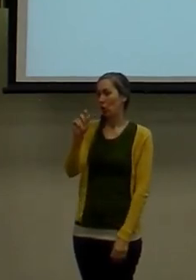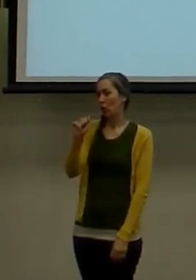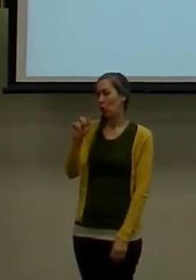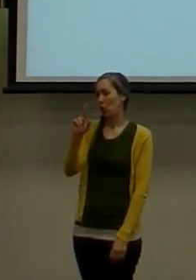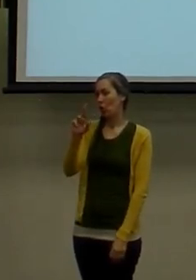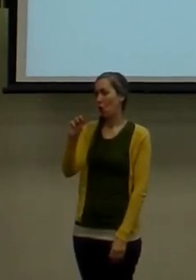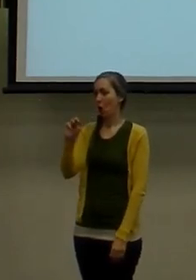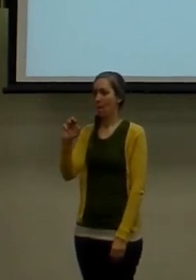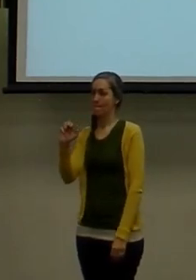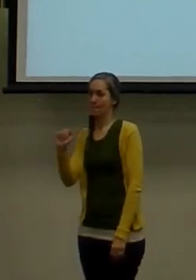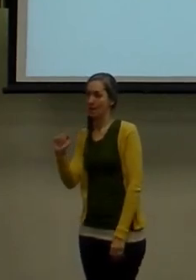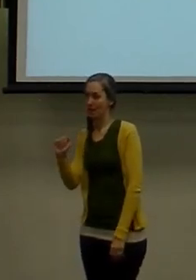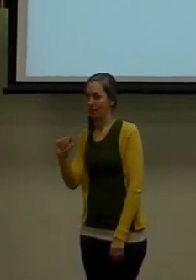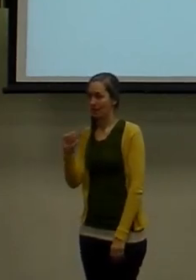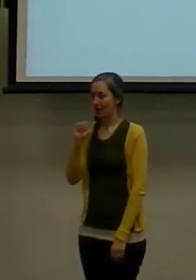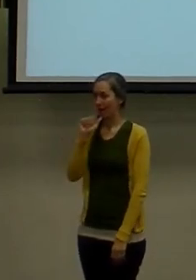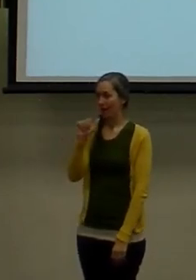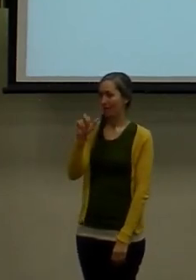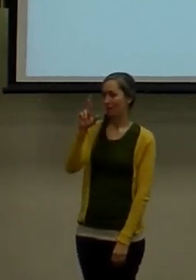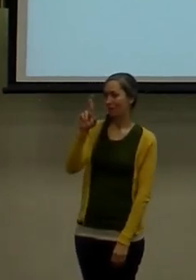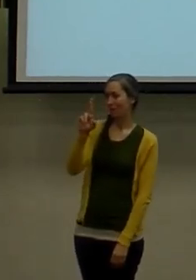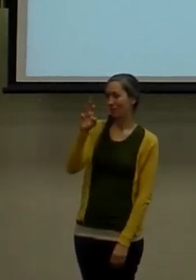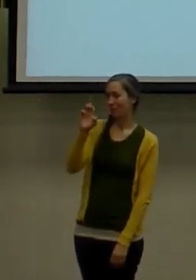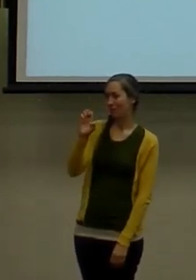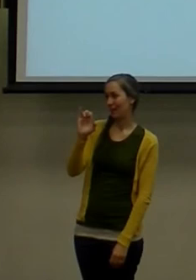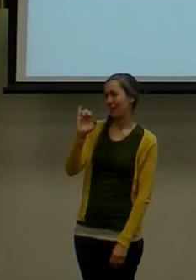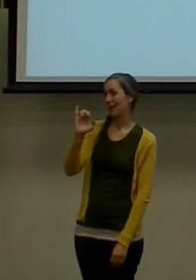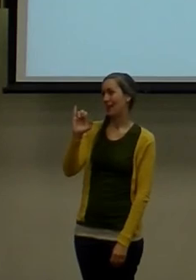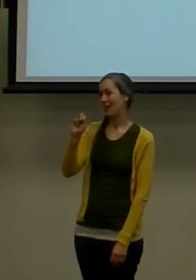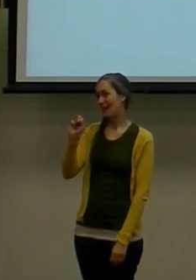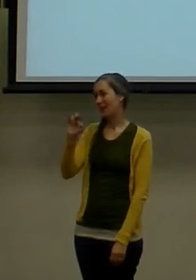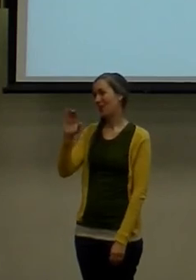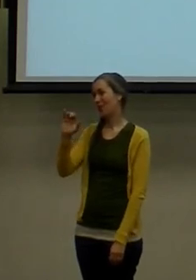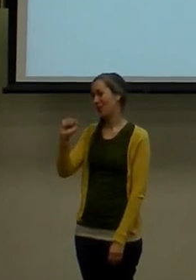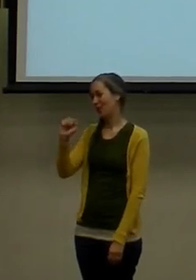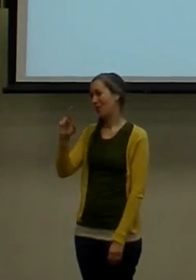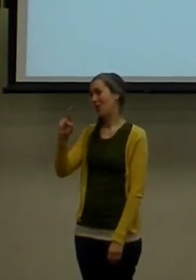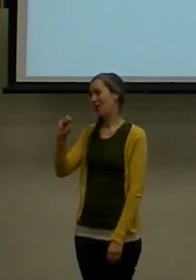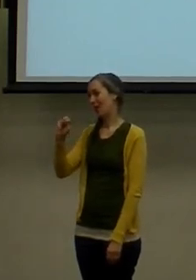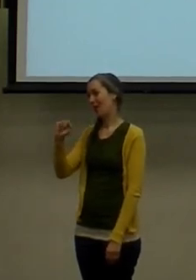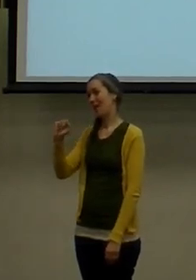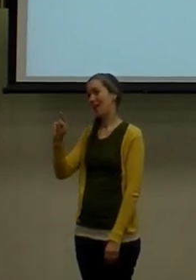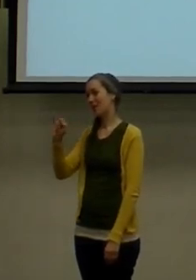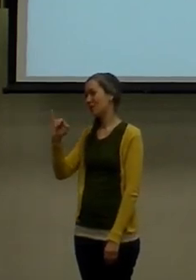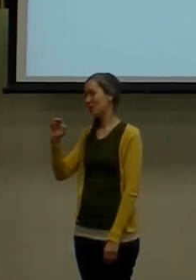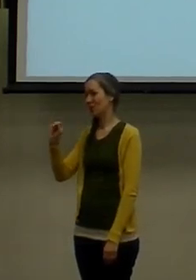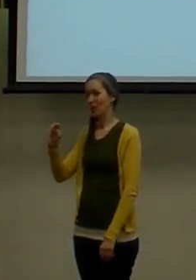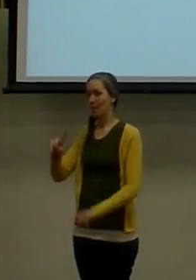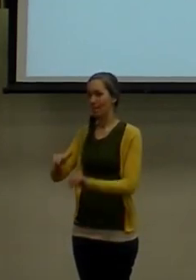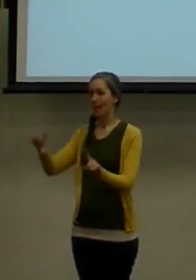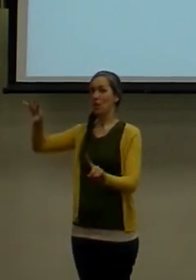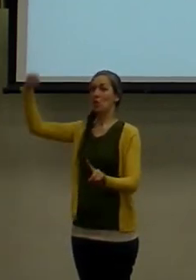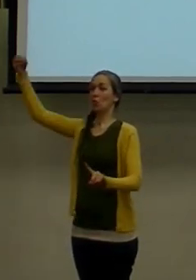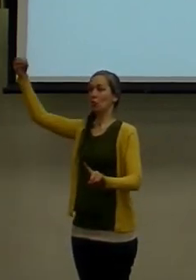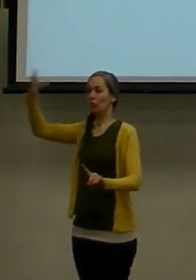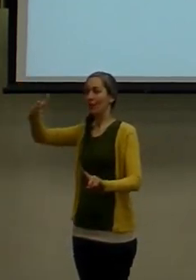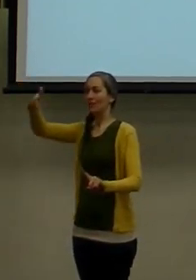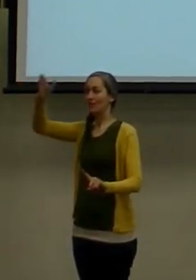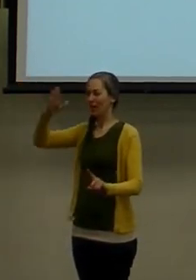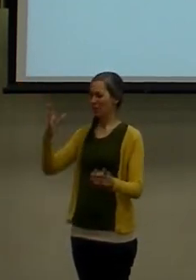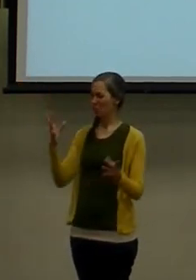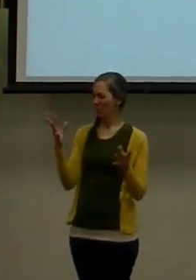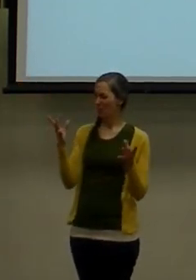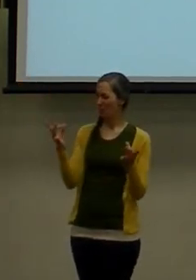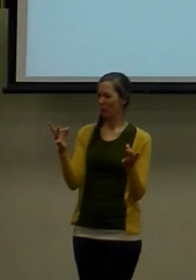Not reincarnation, but the grace of God. Buddhists need to hear that. The second thing I really